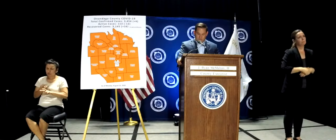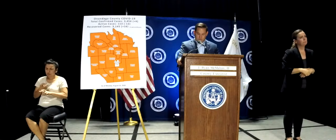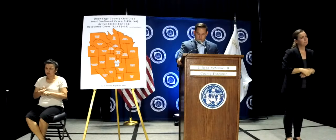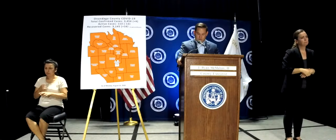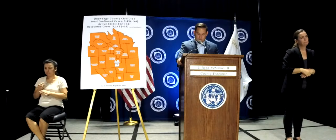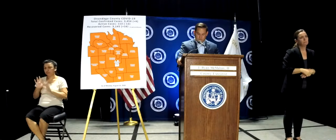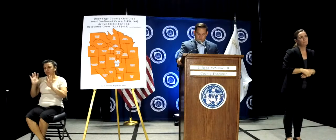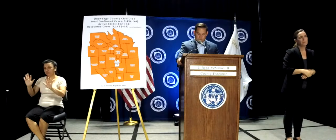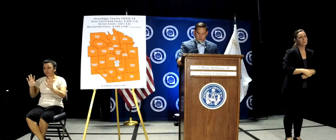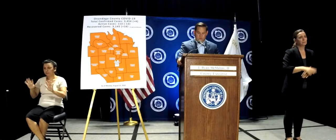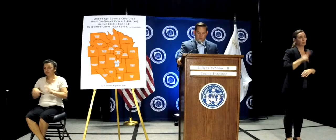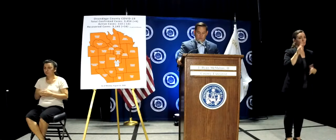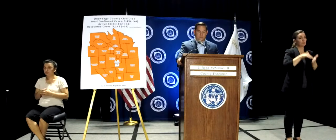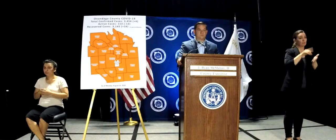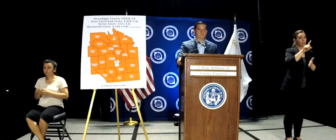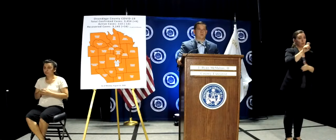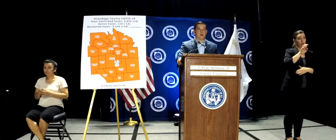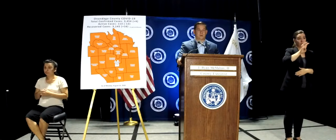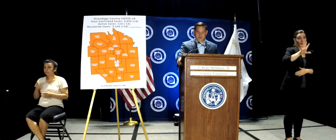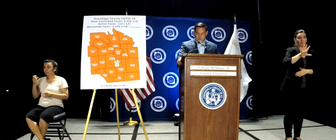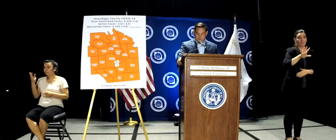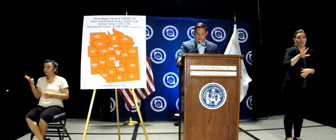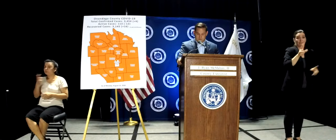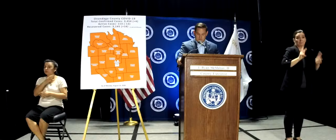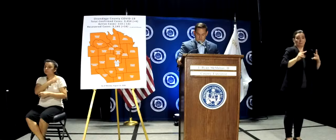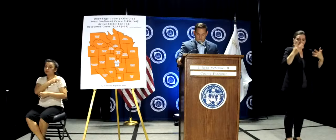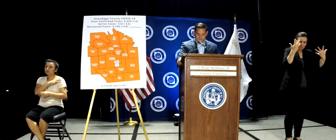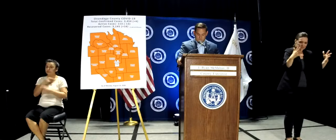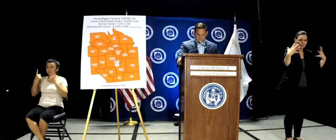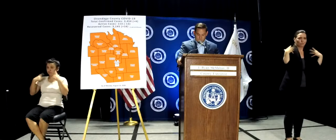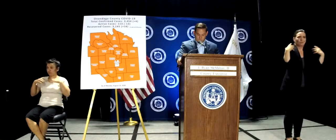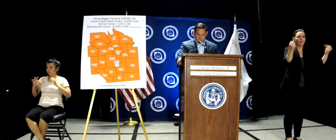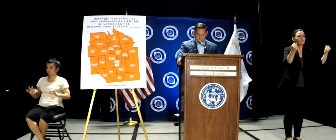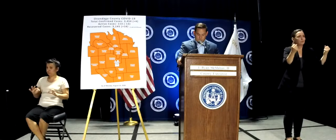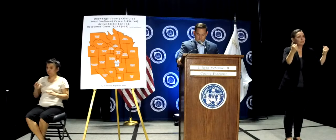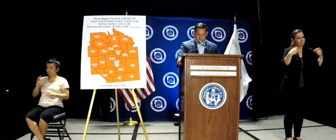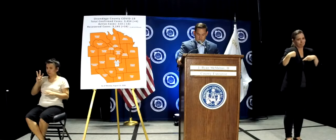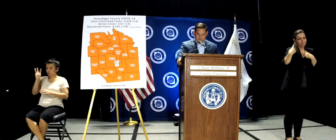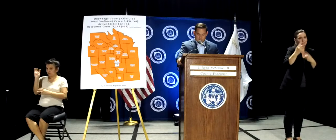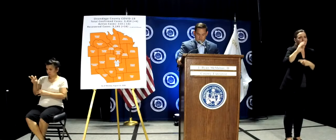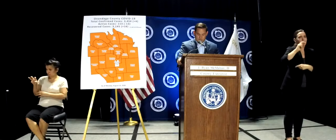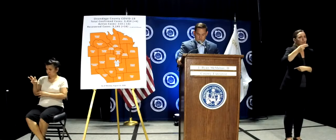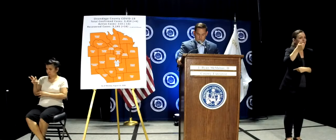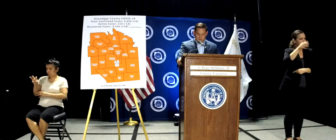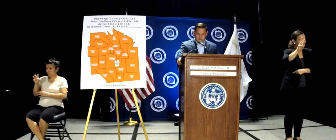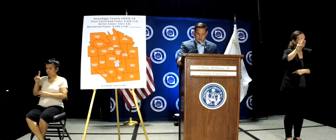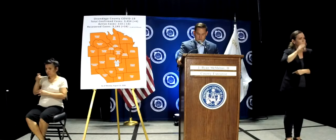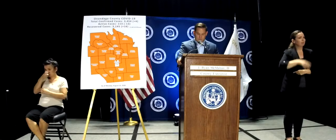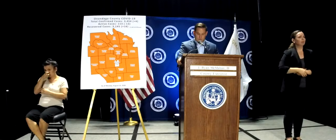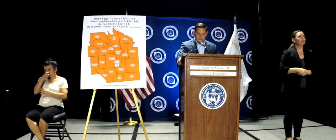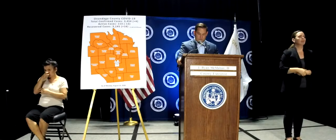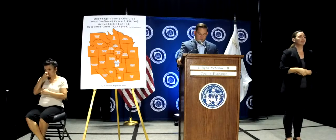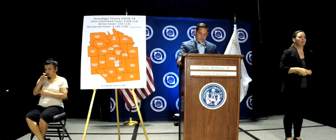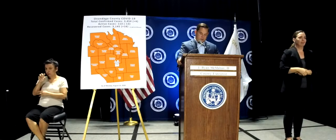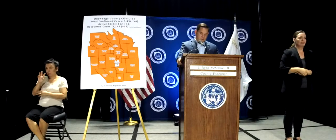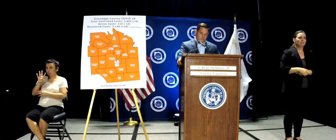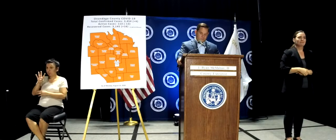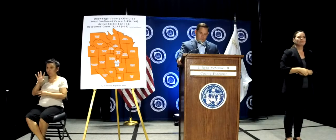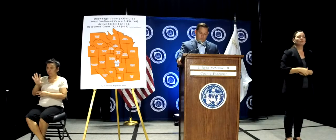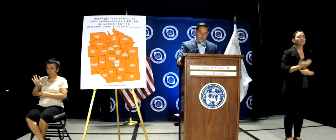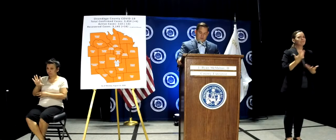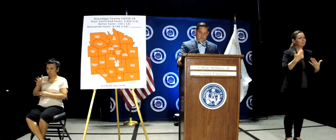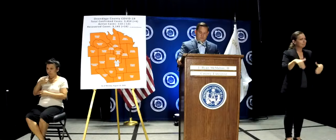3,145 people have recovered of COVID. That's up 16. When we look at the caseloads, 2,004 have been